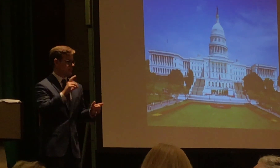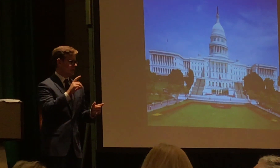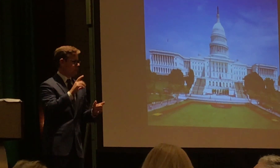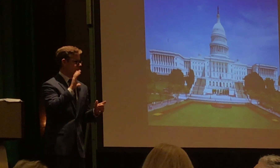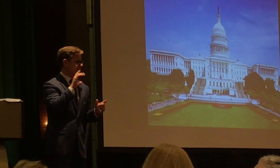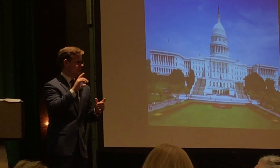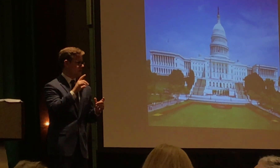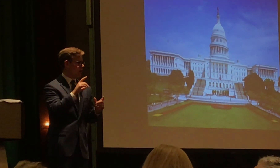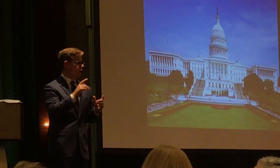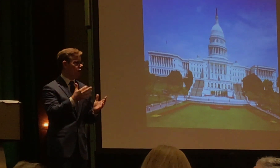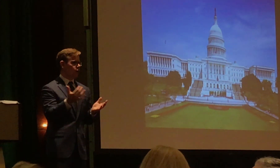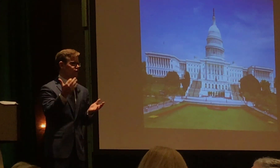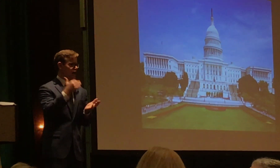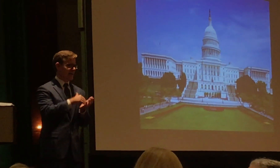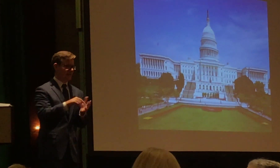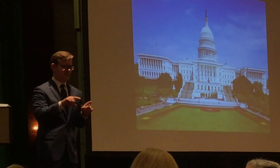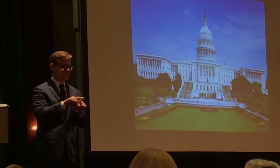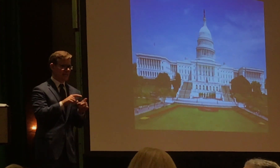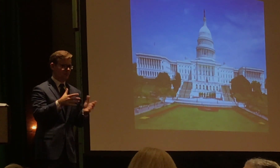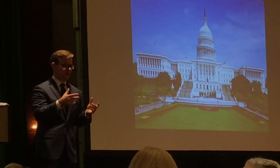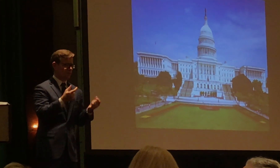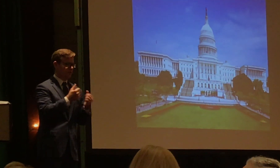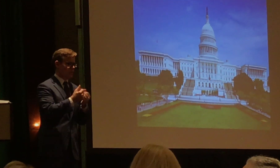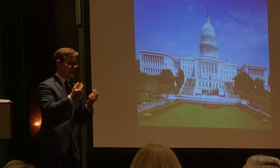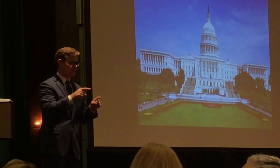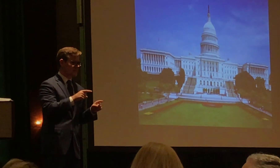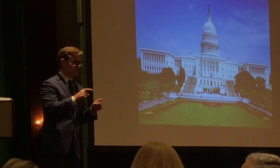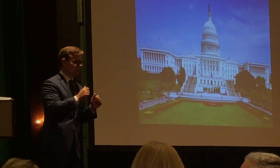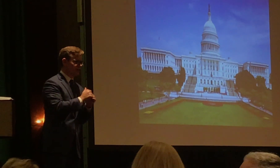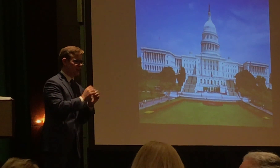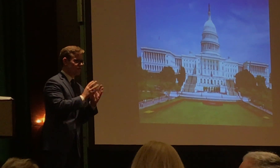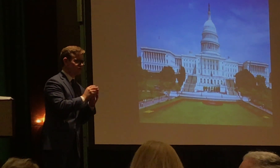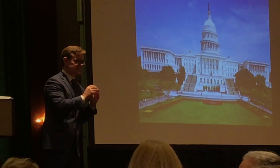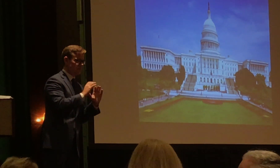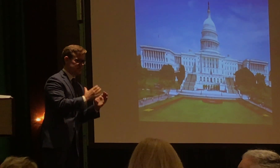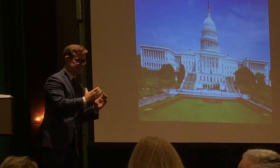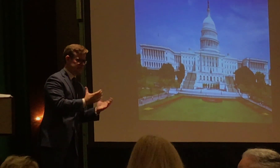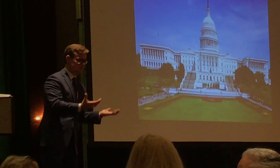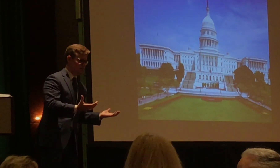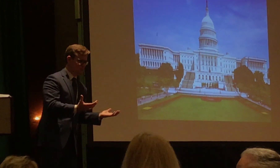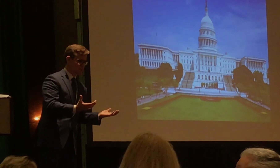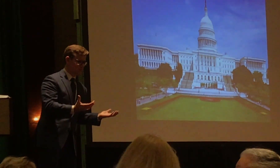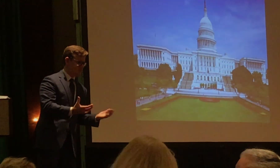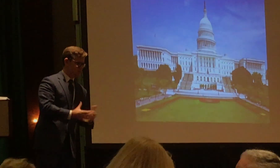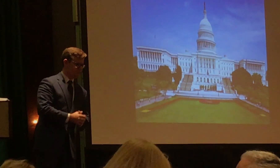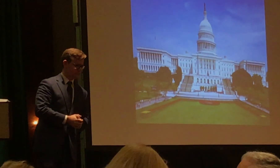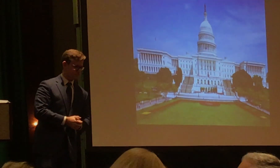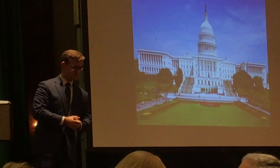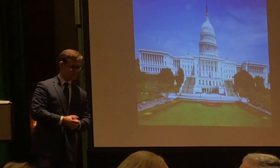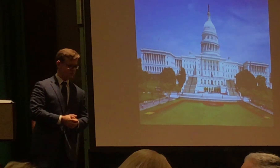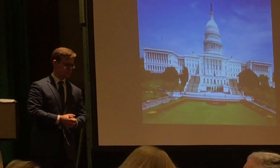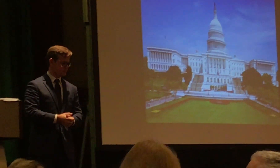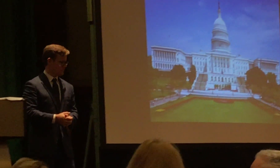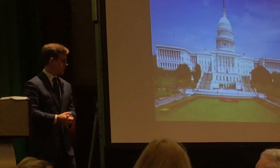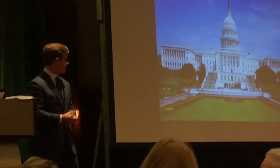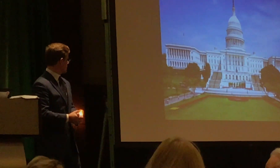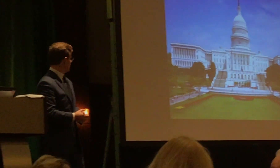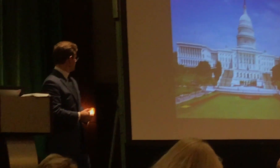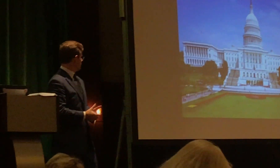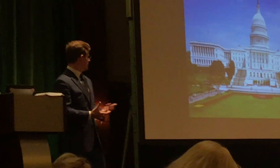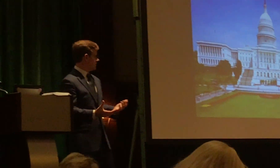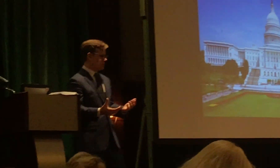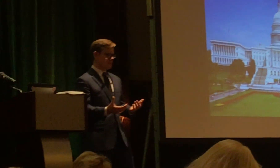With the House, we would have to start all over again within the House to initiate a